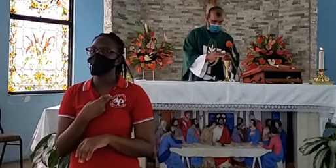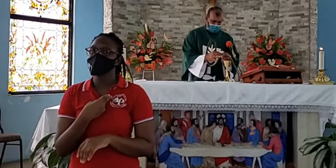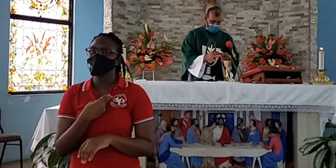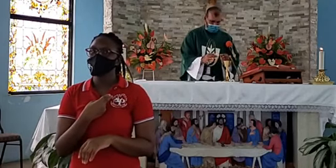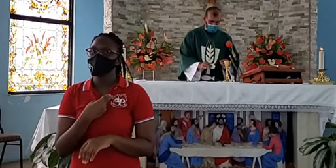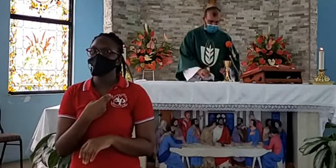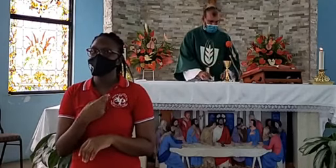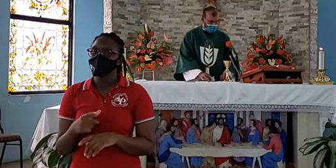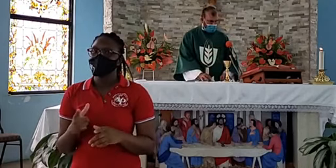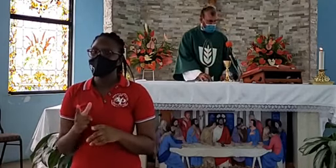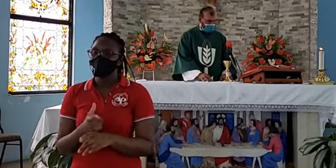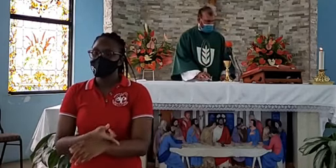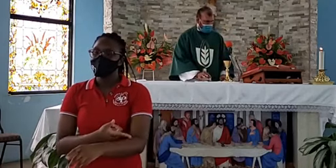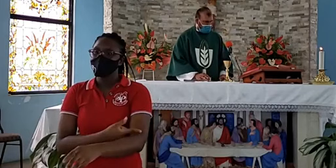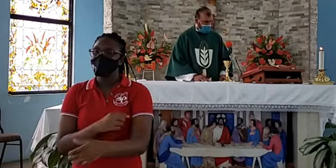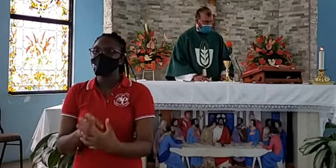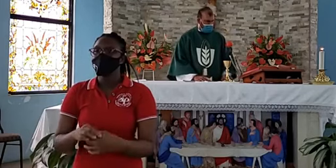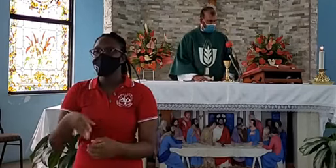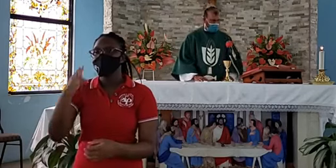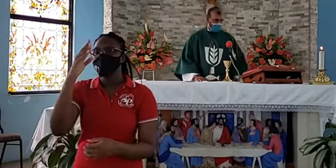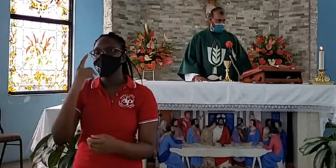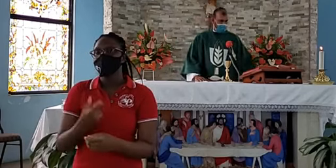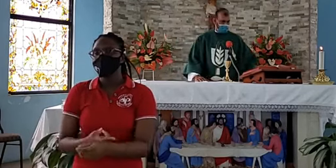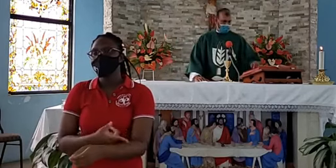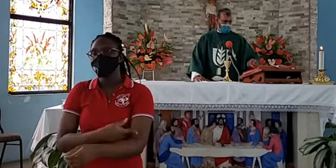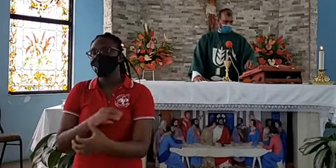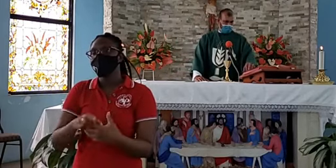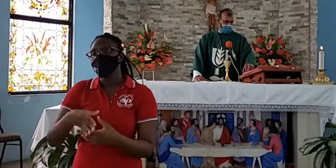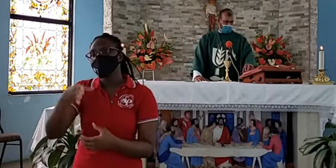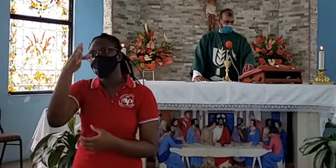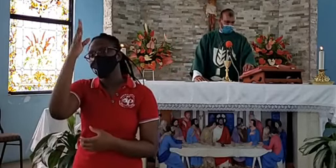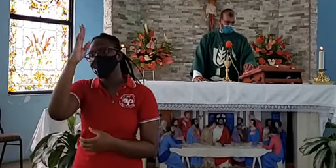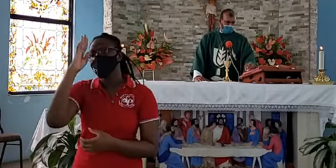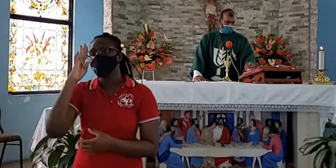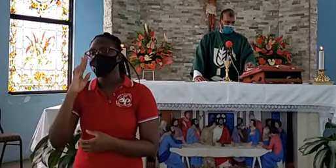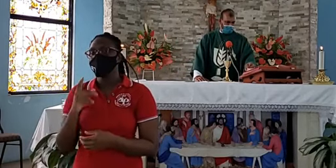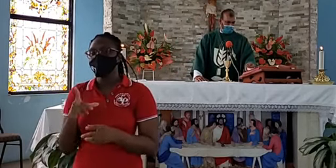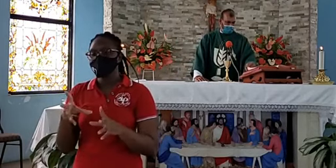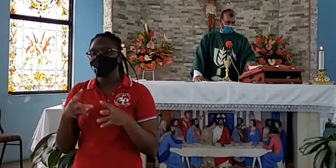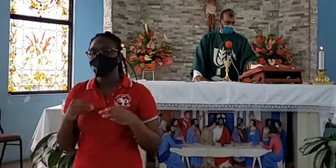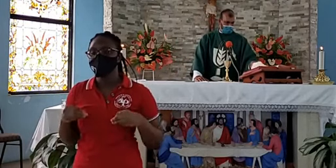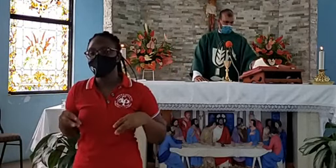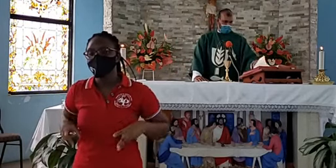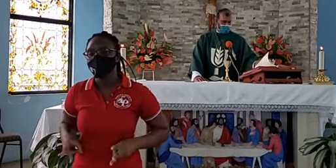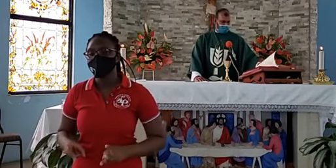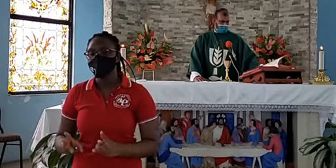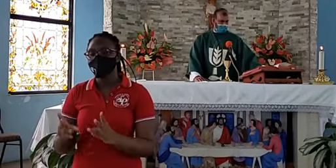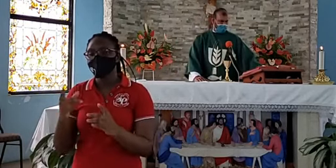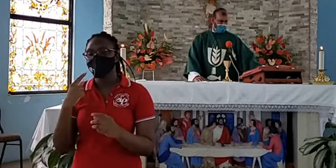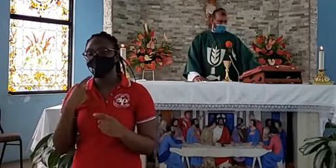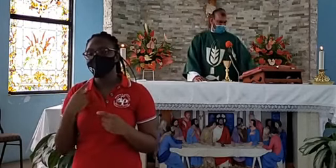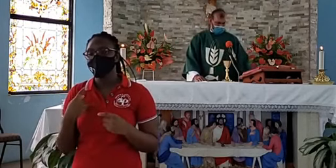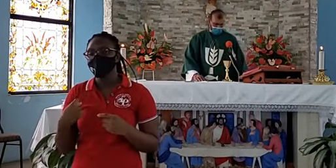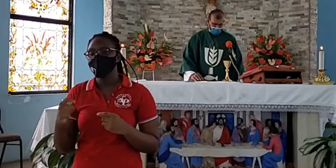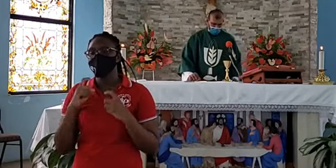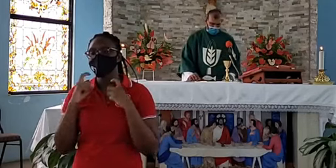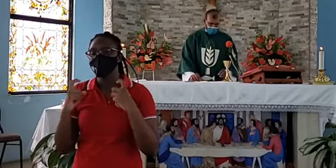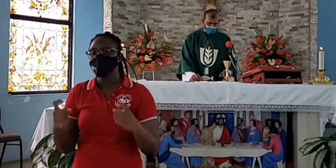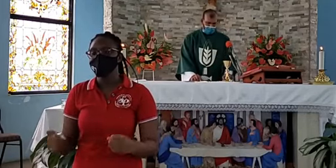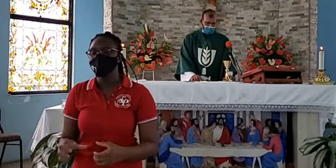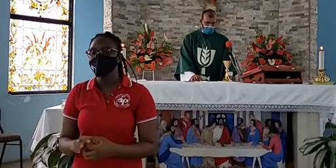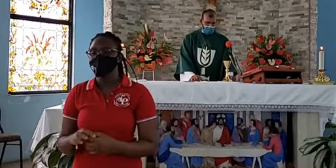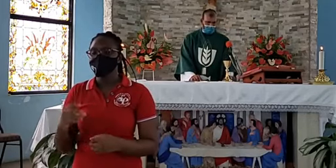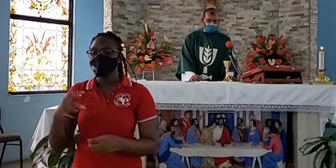us. Lamb of God, Lamb of God, you take away